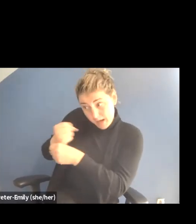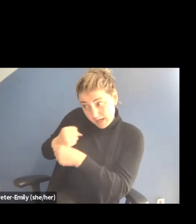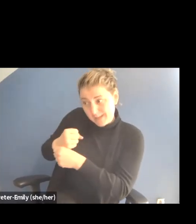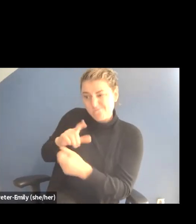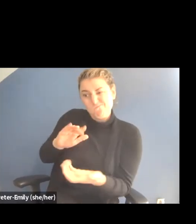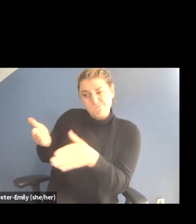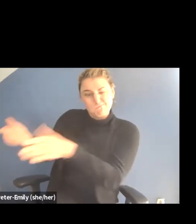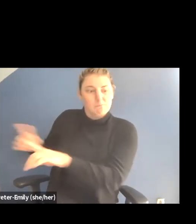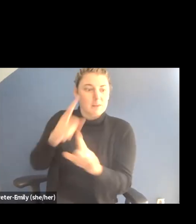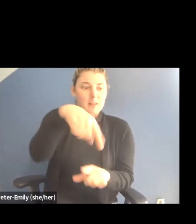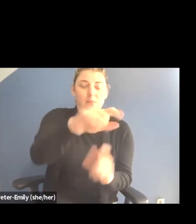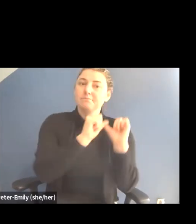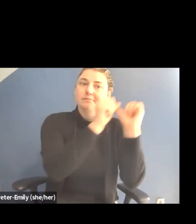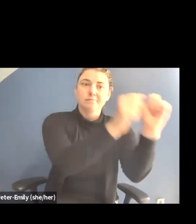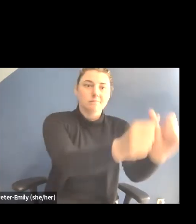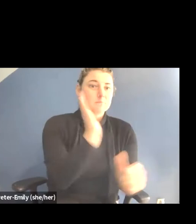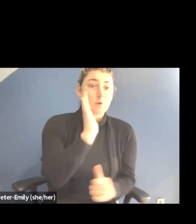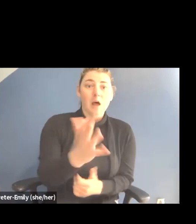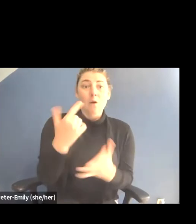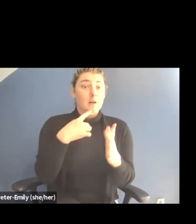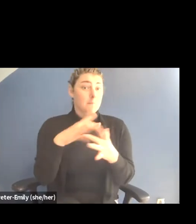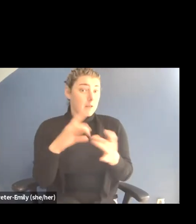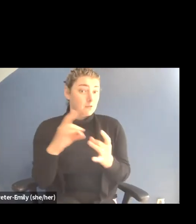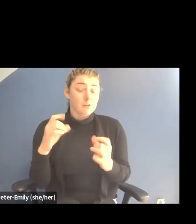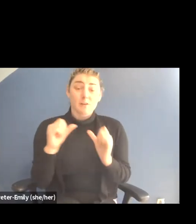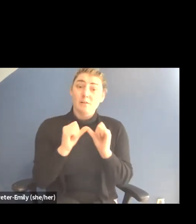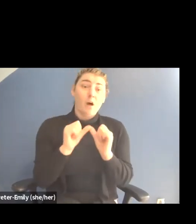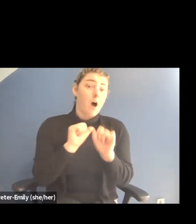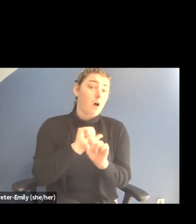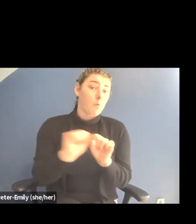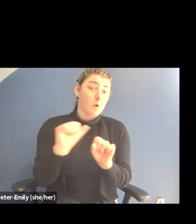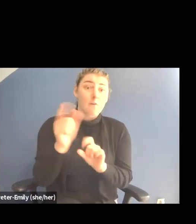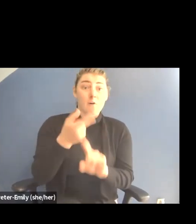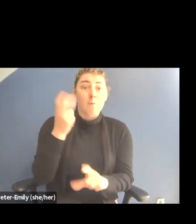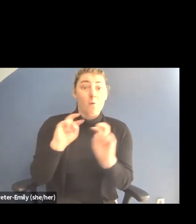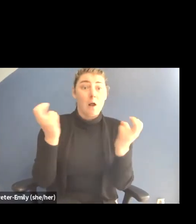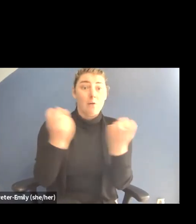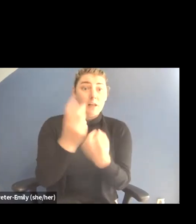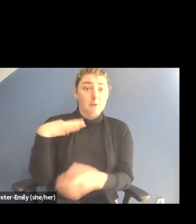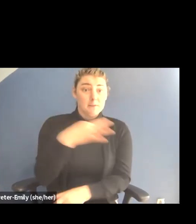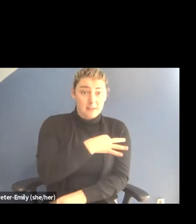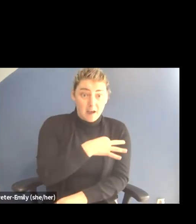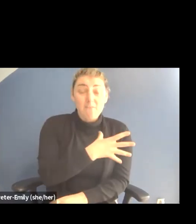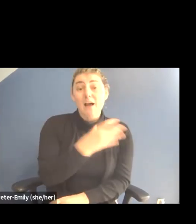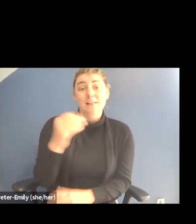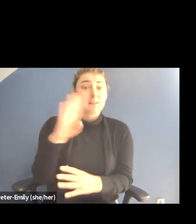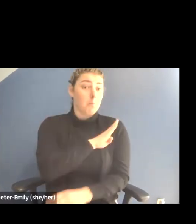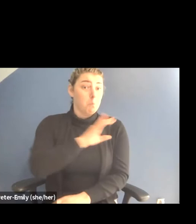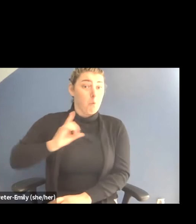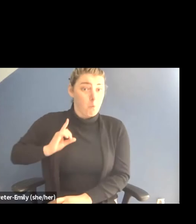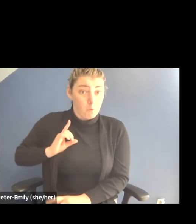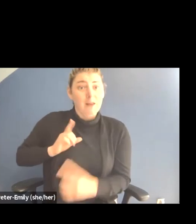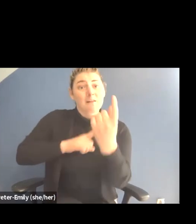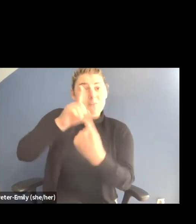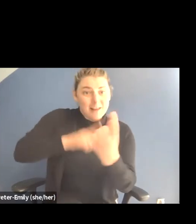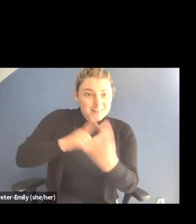With that, I want to mention the tireless work of Roundtable staff, board, and the face-to-face planning committee